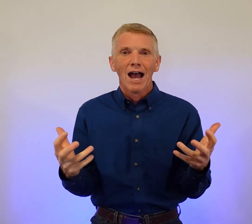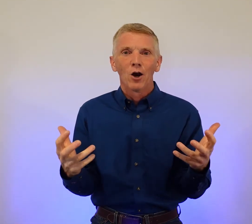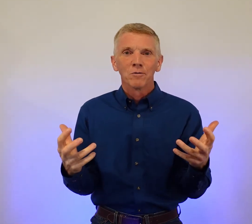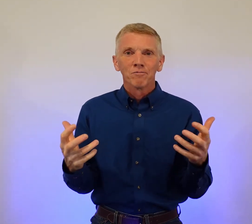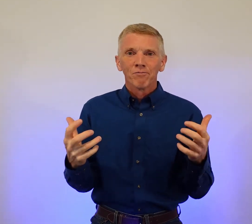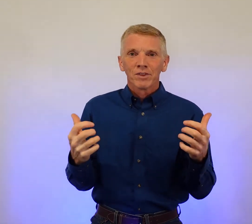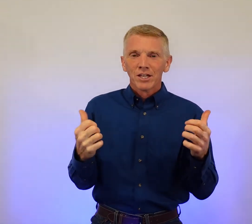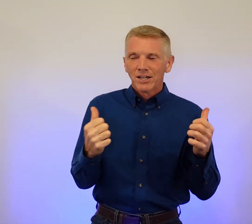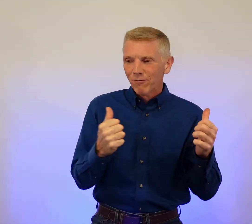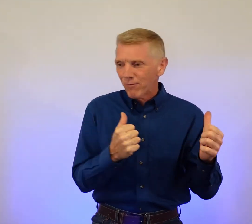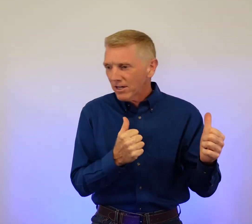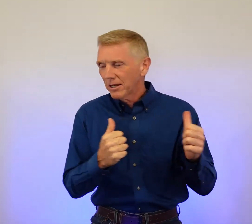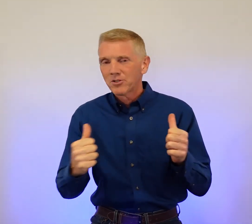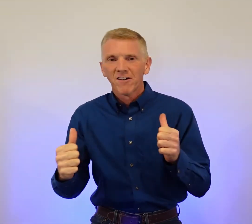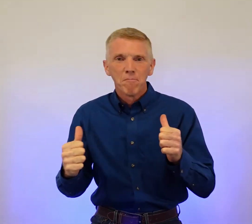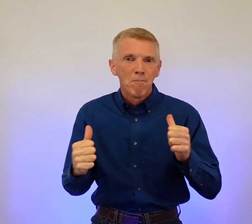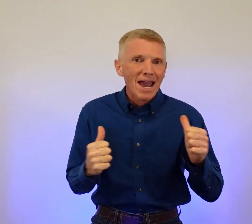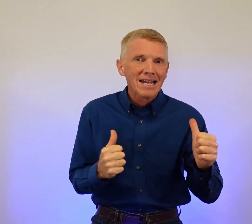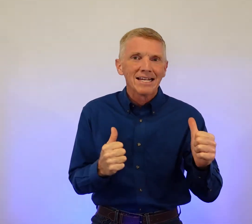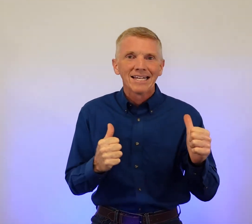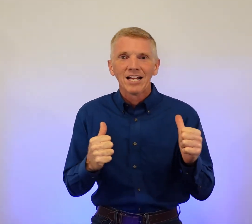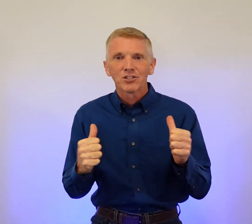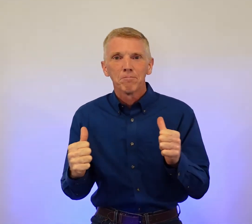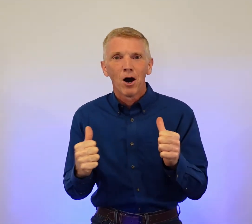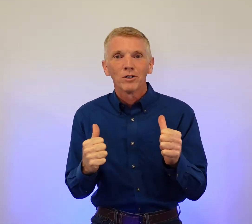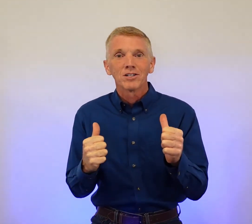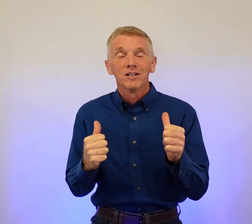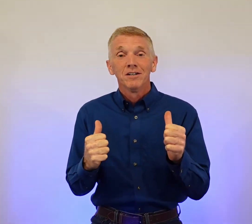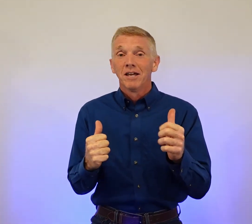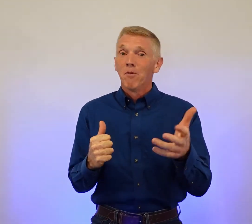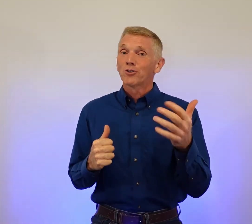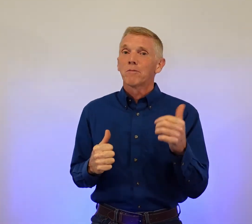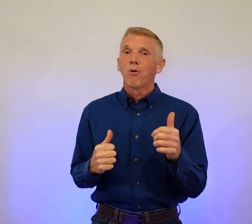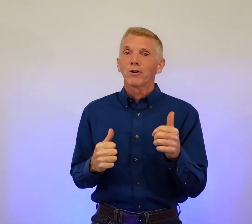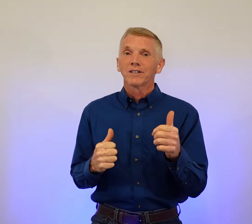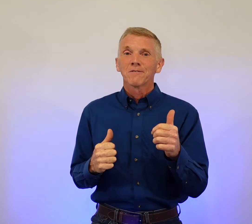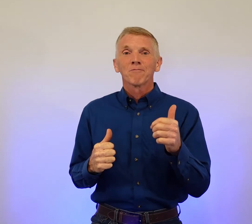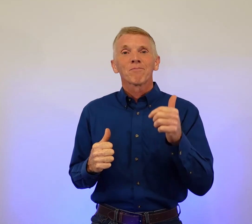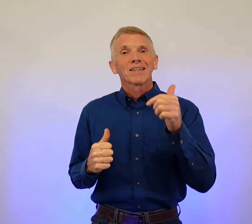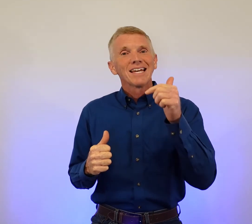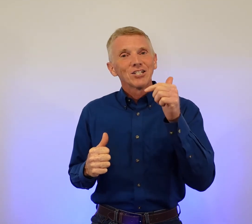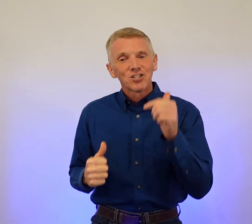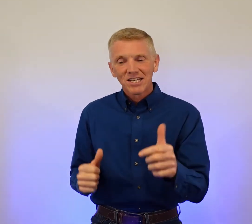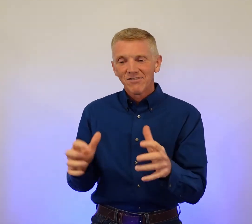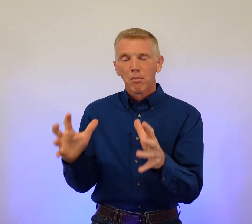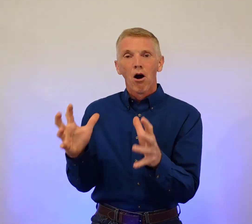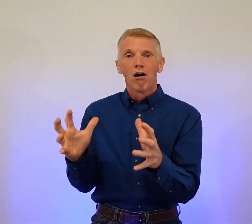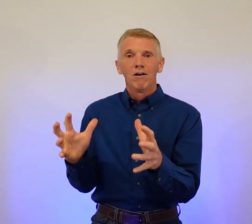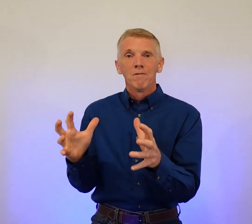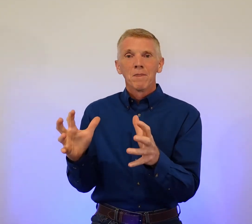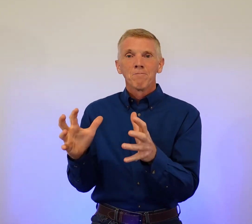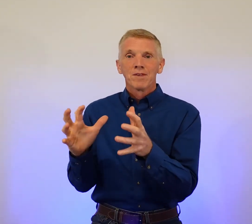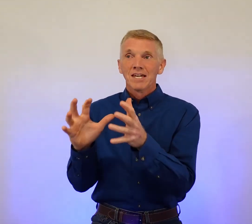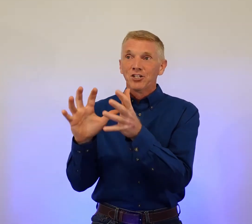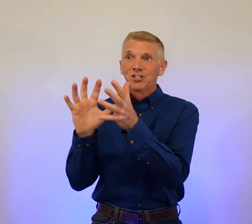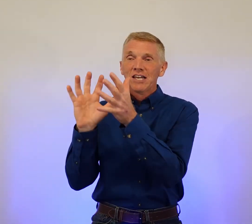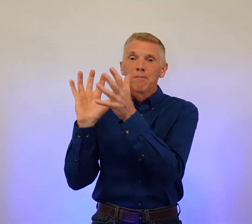crowd. He could feel himself banging against opponents. And most importantly, he could see the ball. He could see the